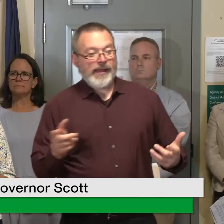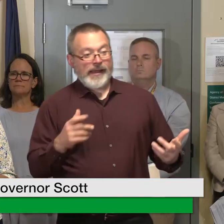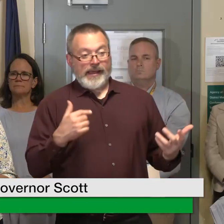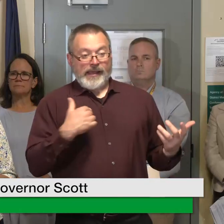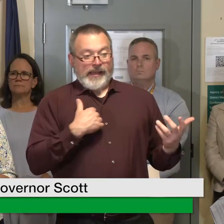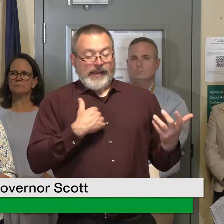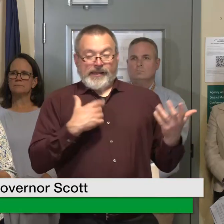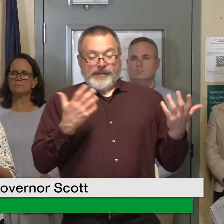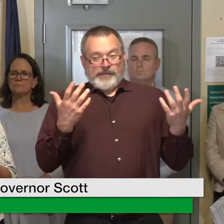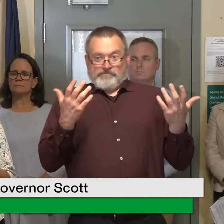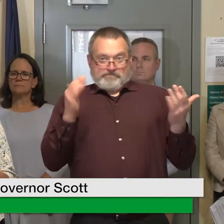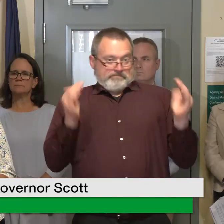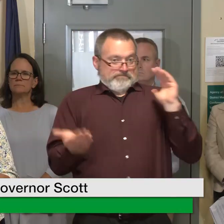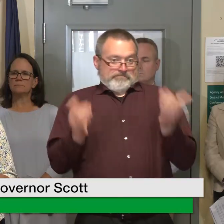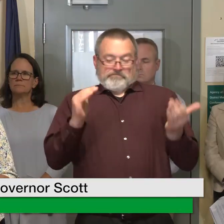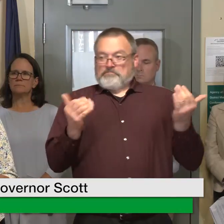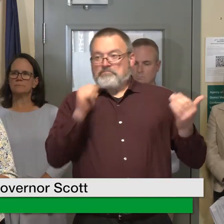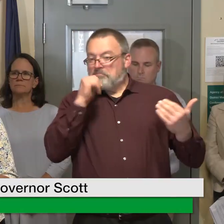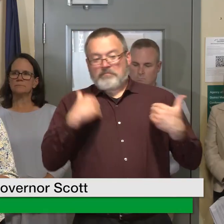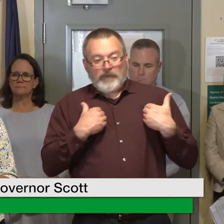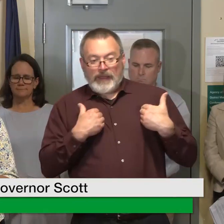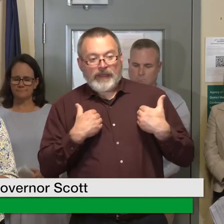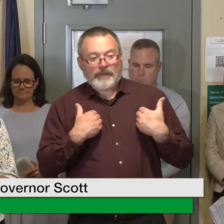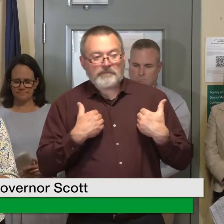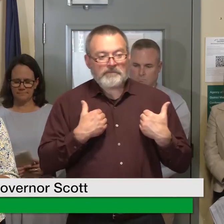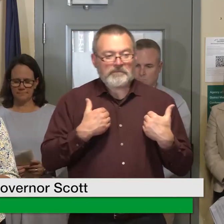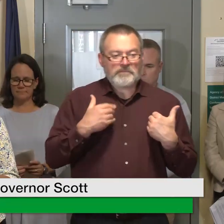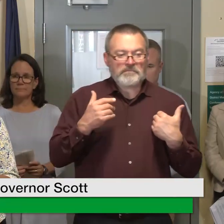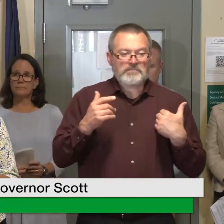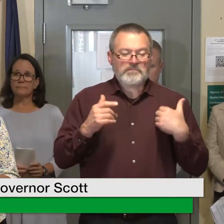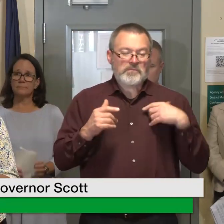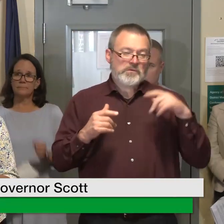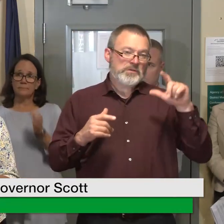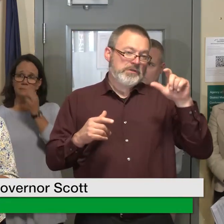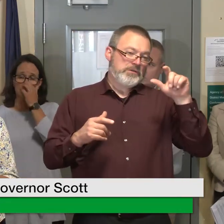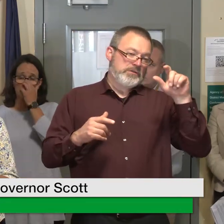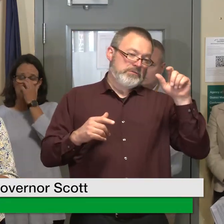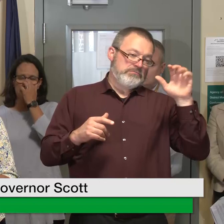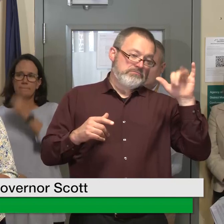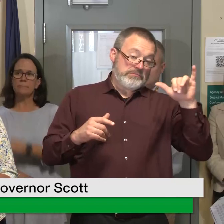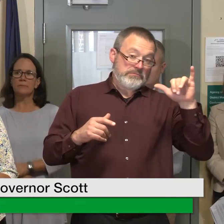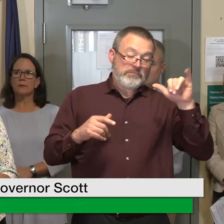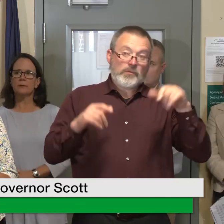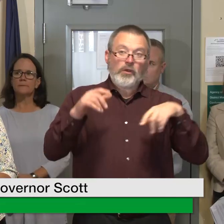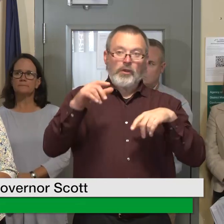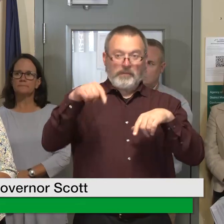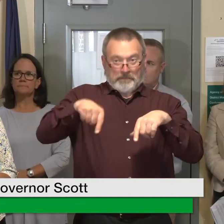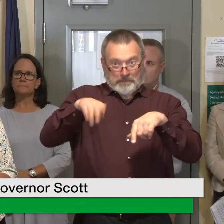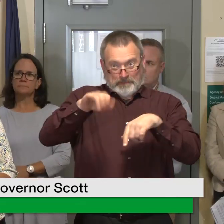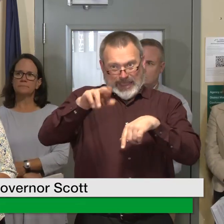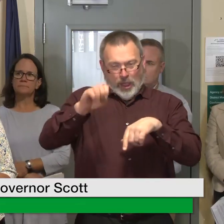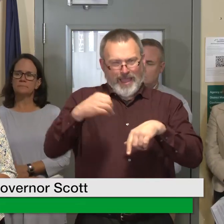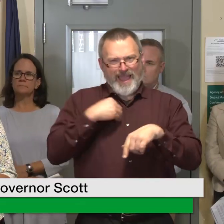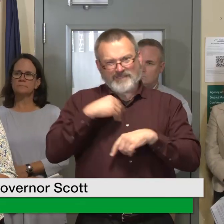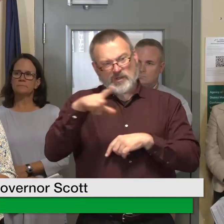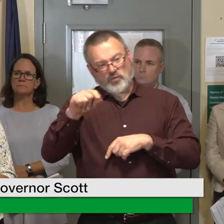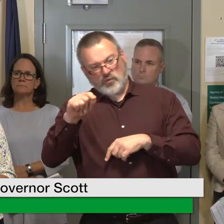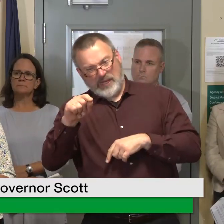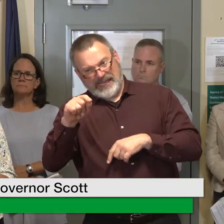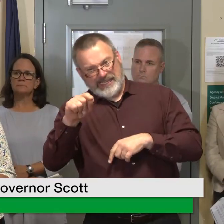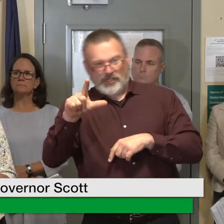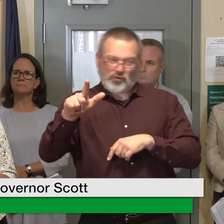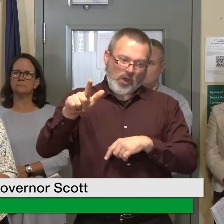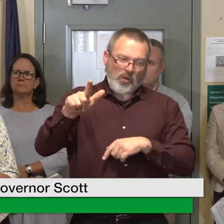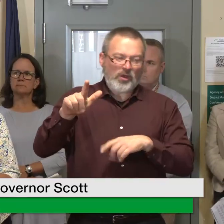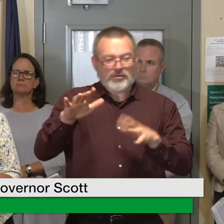there are 20 to 22 active buyouts in the city of Barry alone that are in process. So that may be low, absolutely, when we